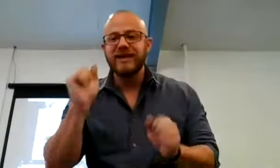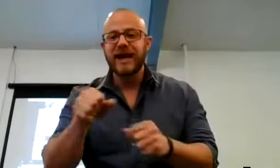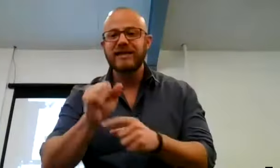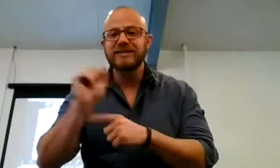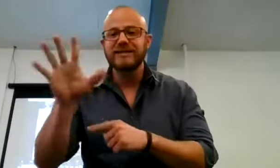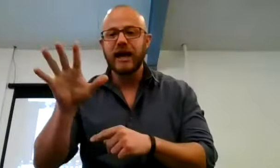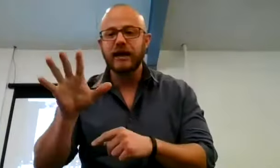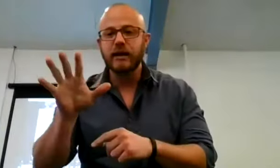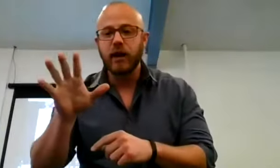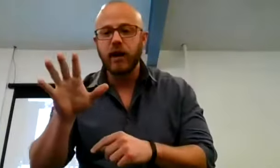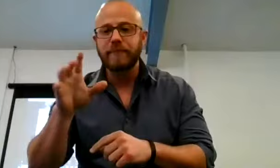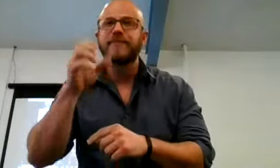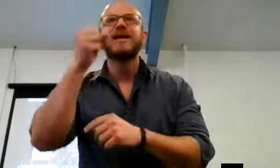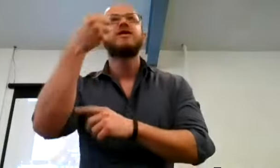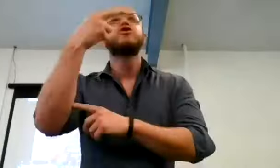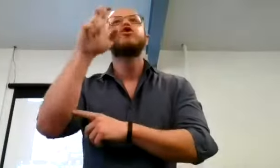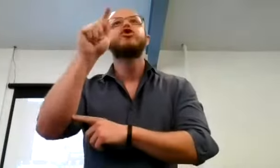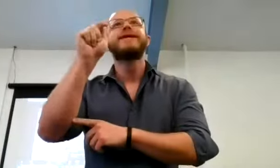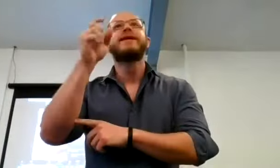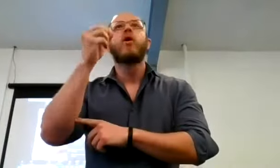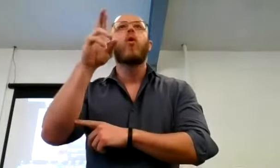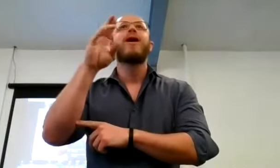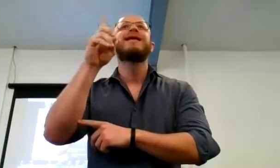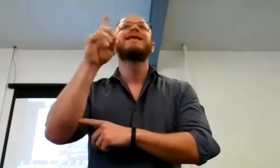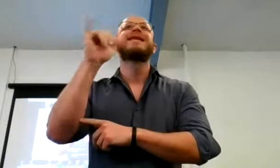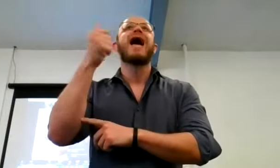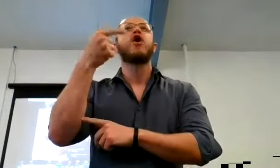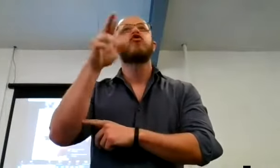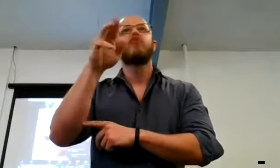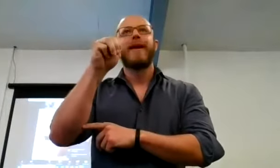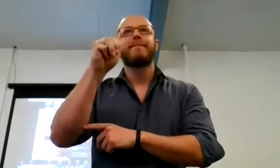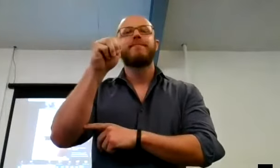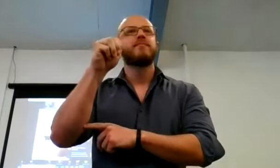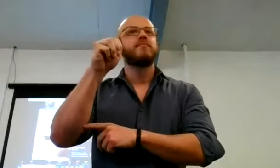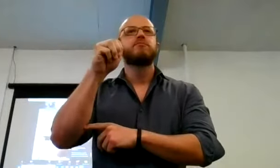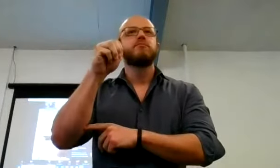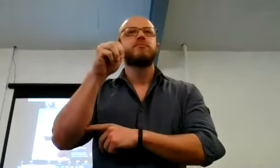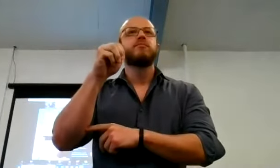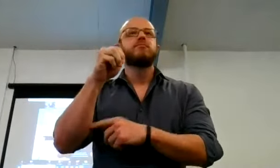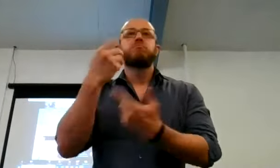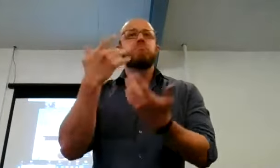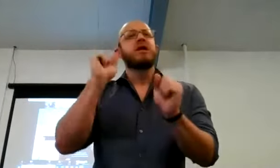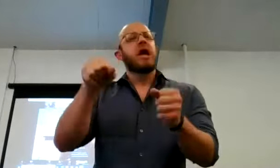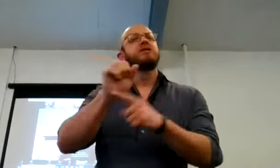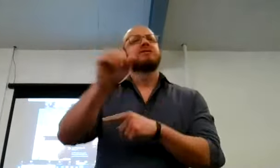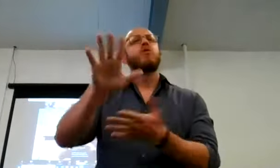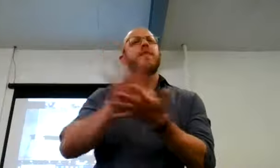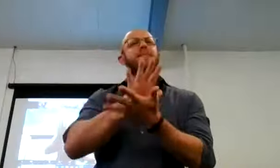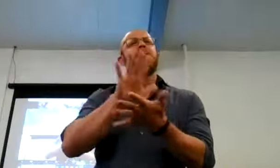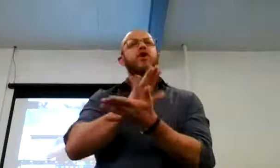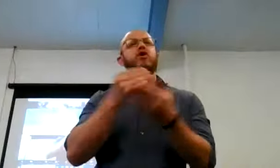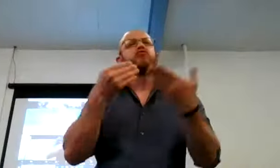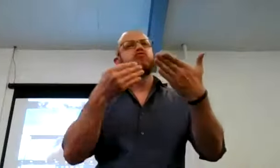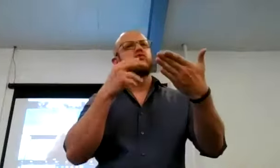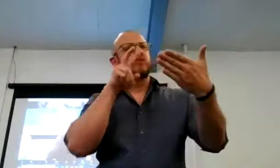Someone asked if we were gonna send the sheets or any kind of like gram, and we can definitely send you some type of,